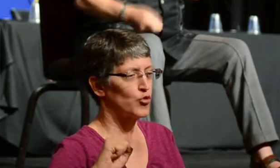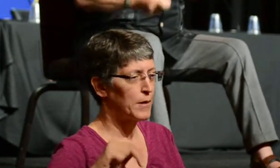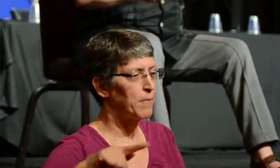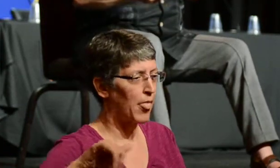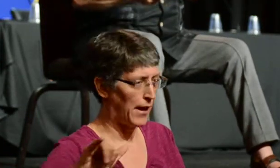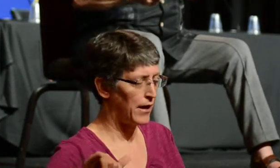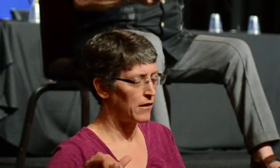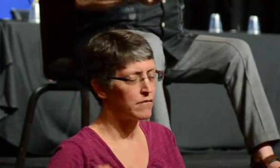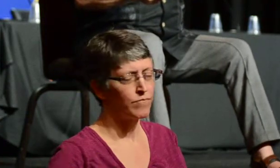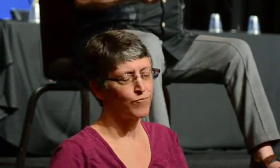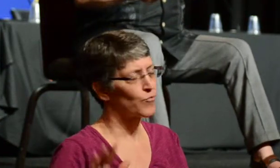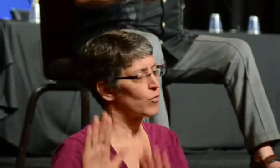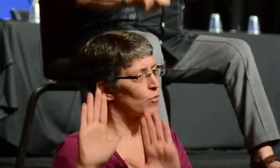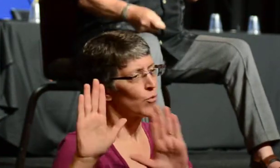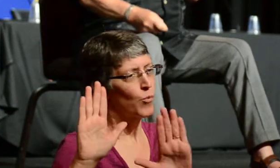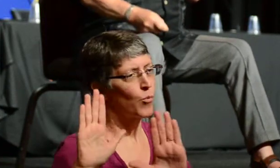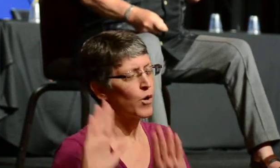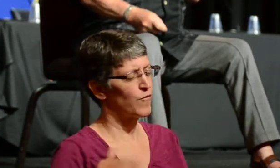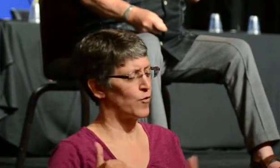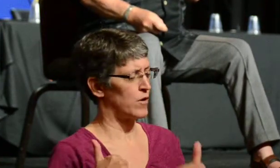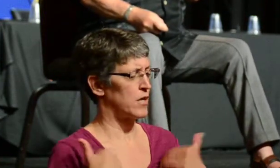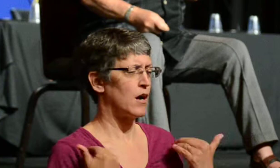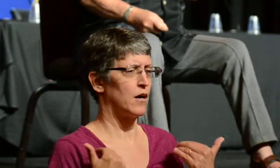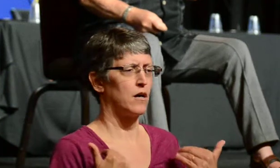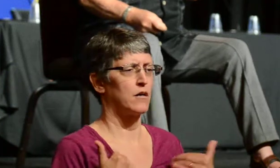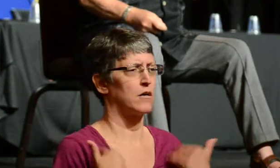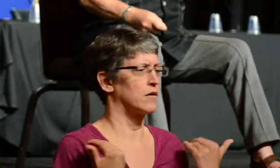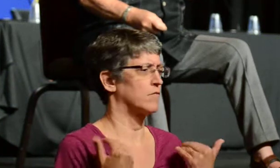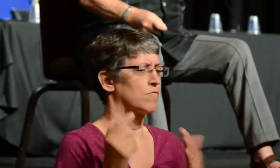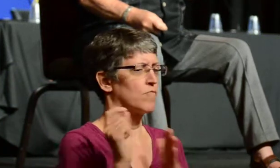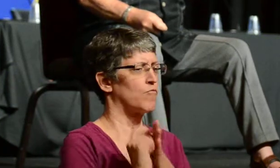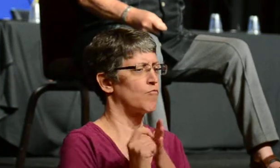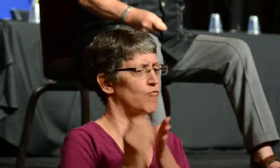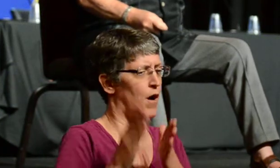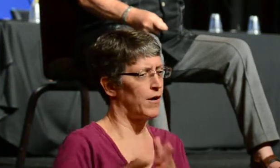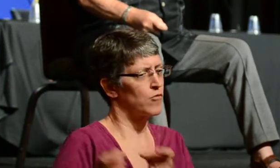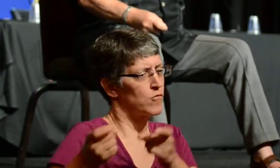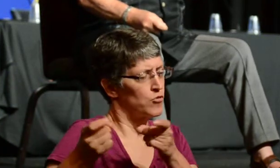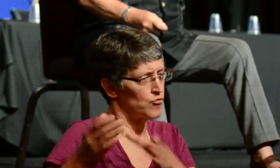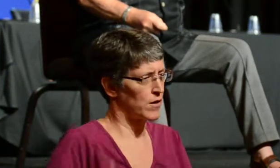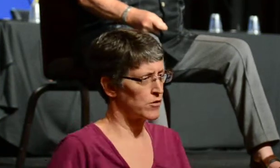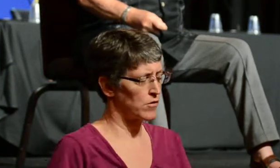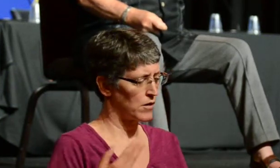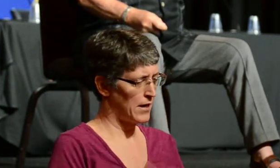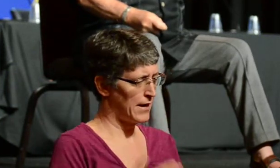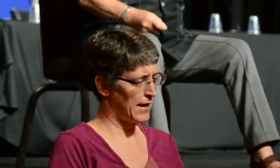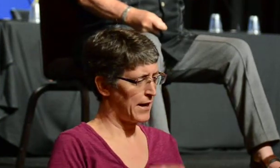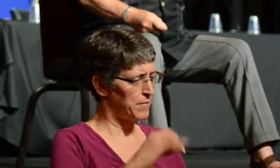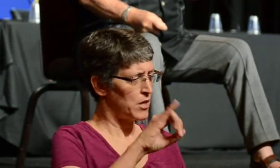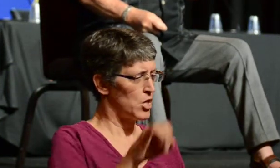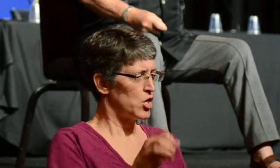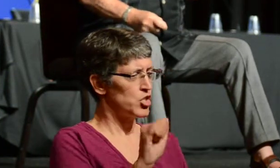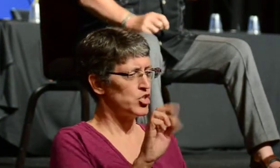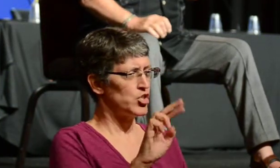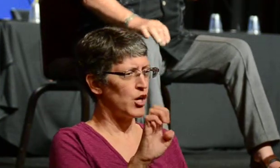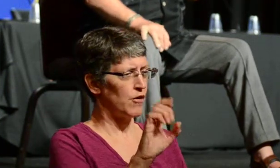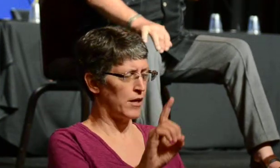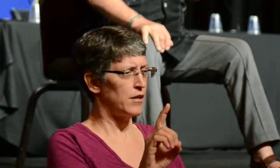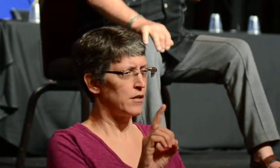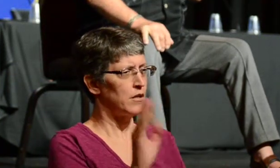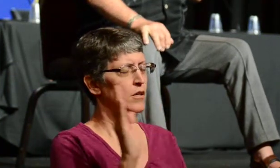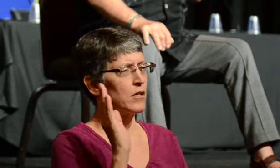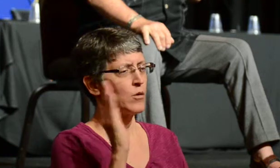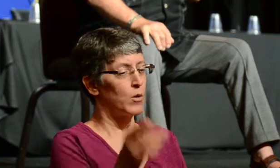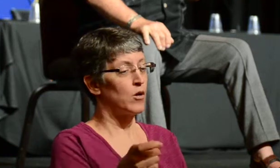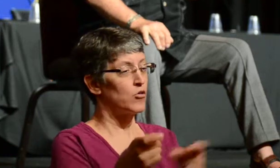A wonderful young writer-director, his name is Jared Cohen, is going